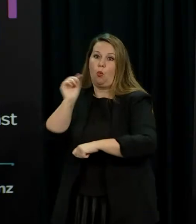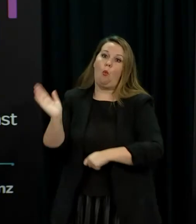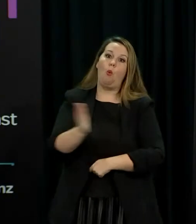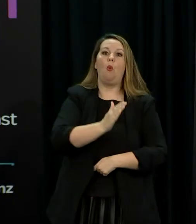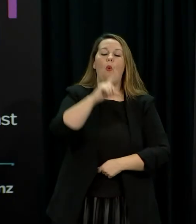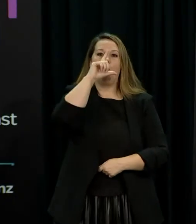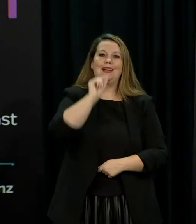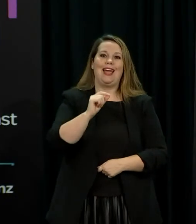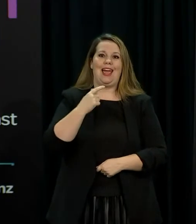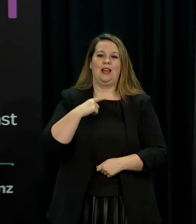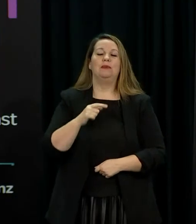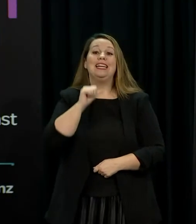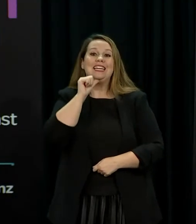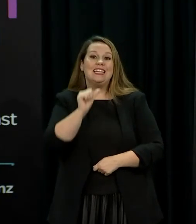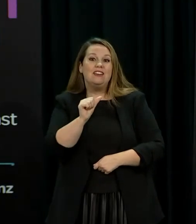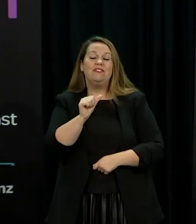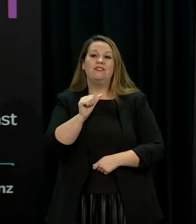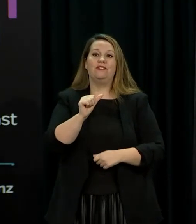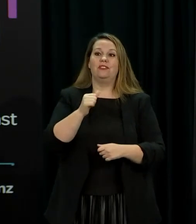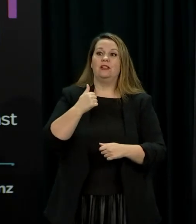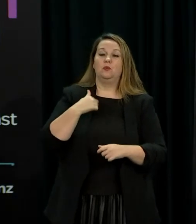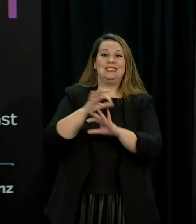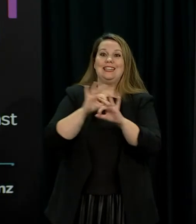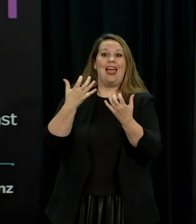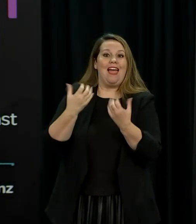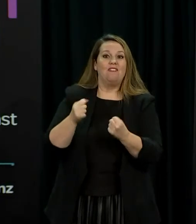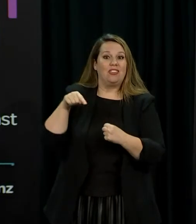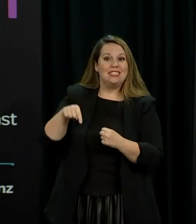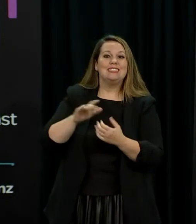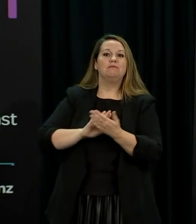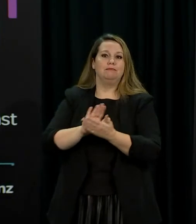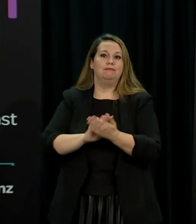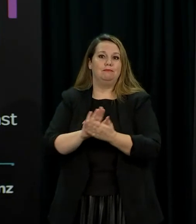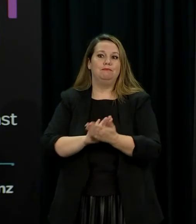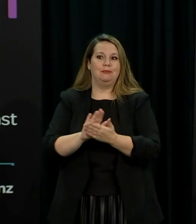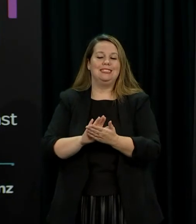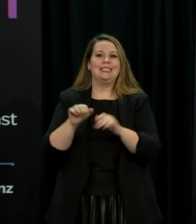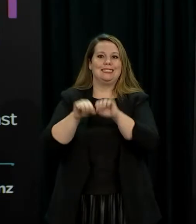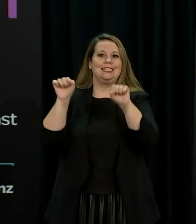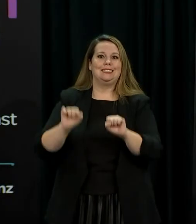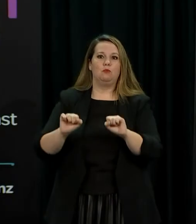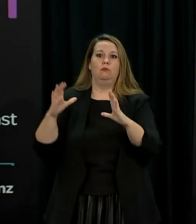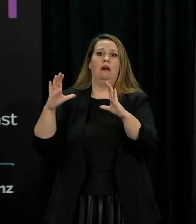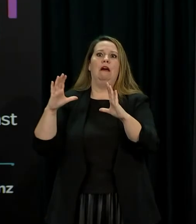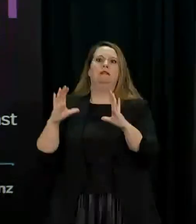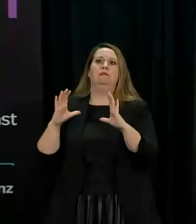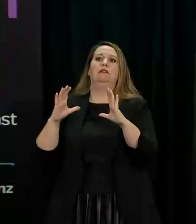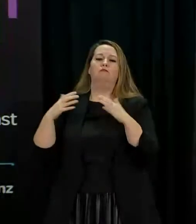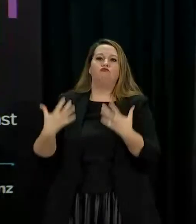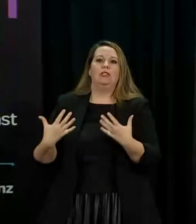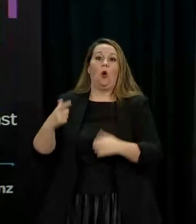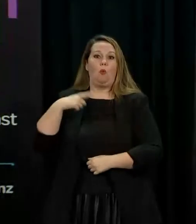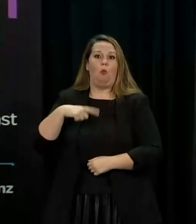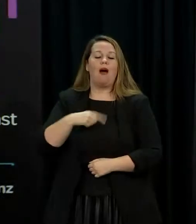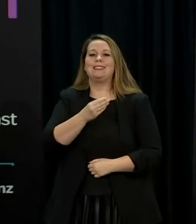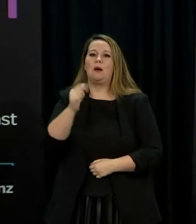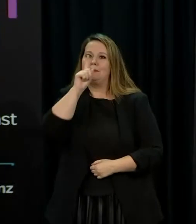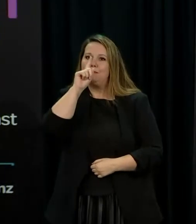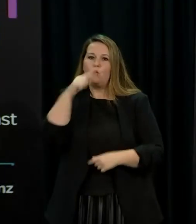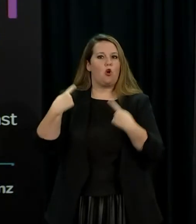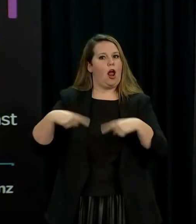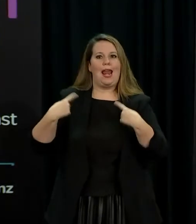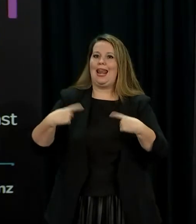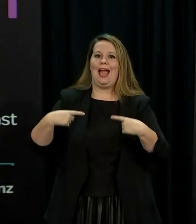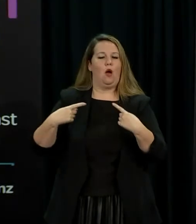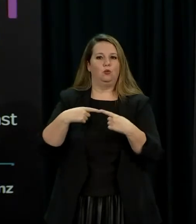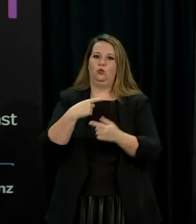burden, it would add an extra burden on the system. So I think the timing is fine there. The advice from our technical advisory group was also very